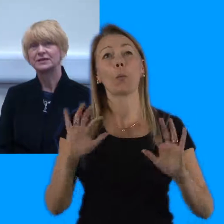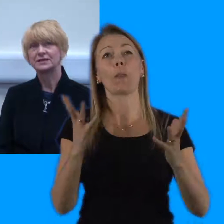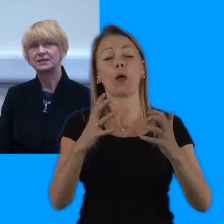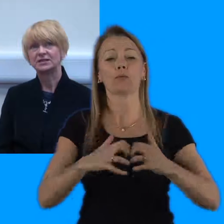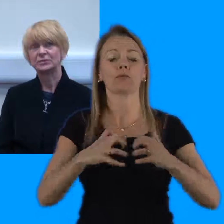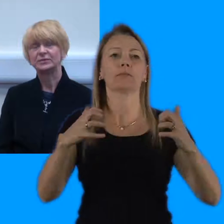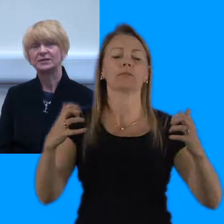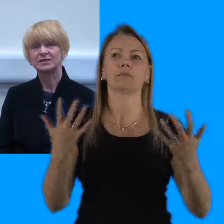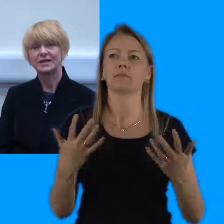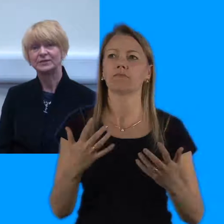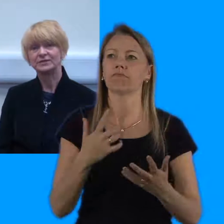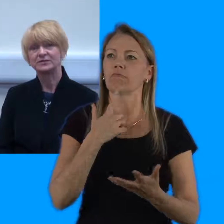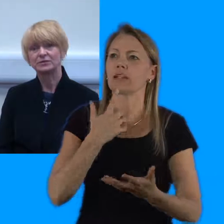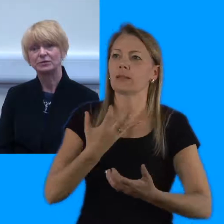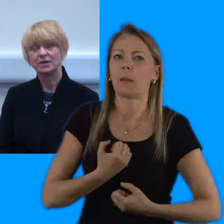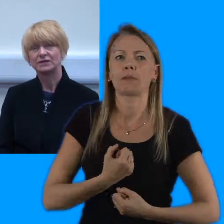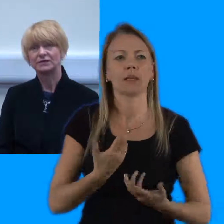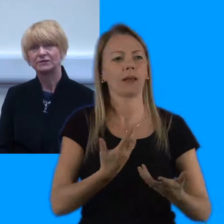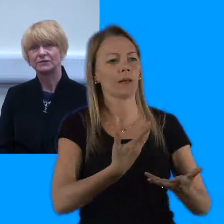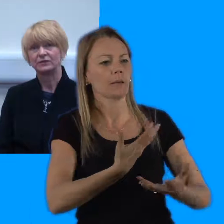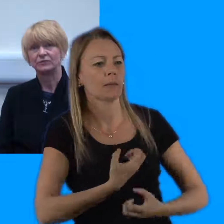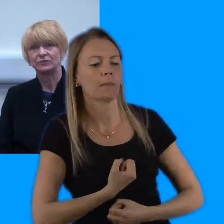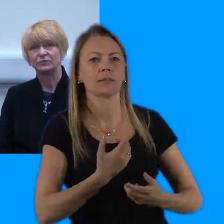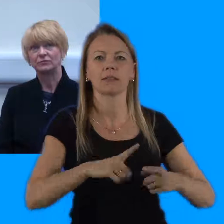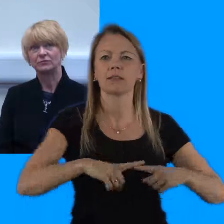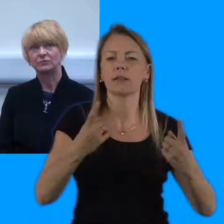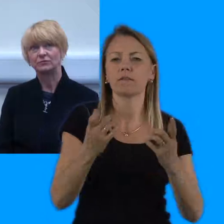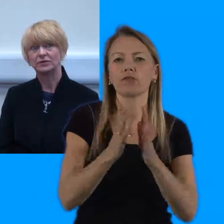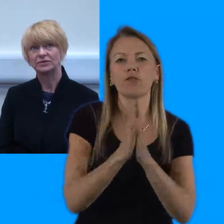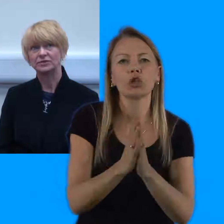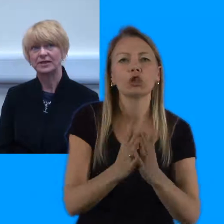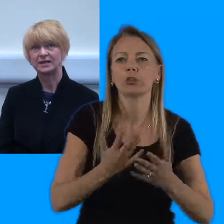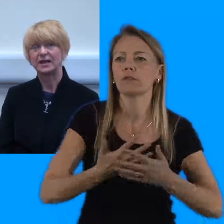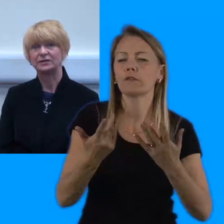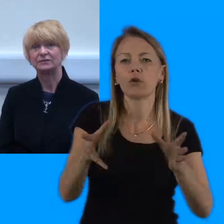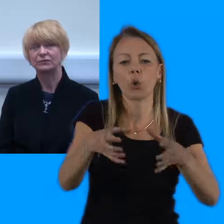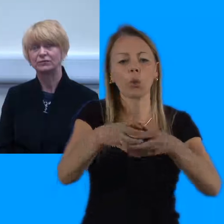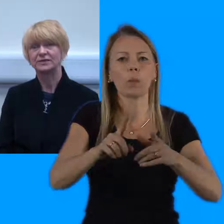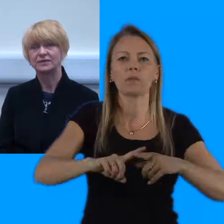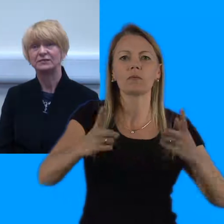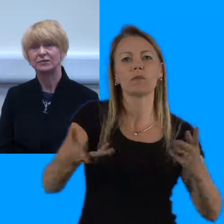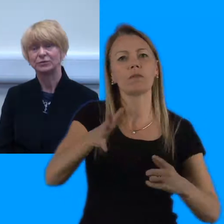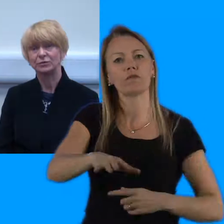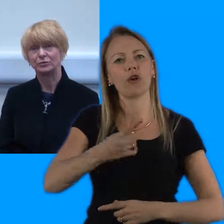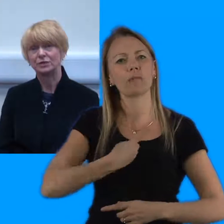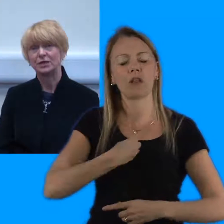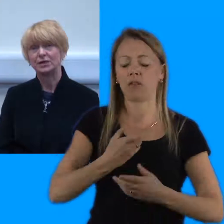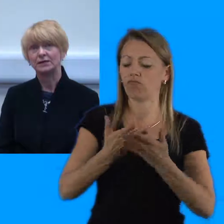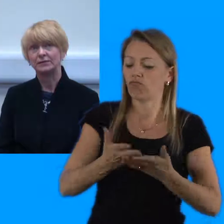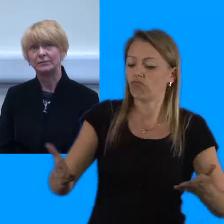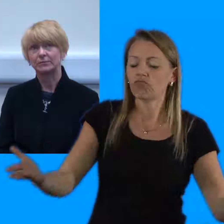Scotland without sectarianism would be an acceptance of all different religious, any kind of group that's different from your